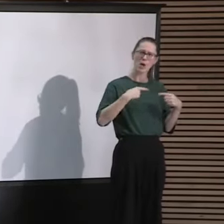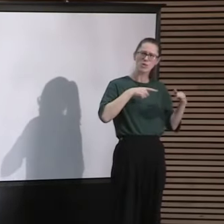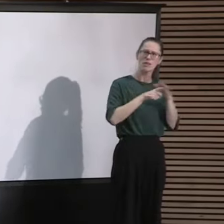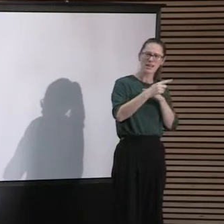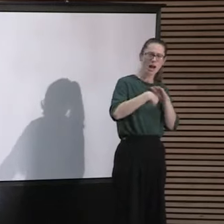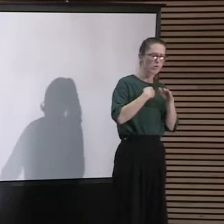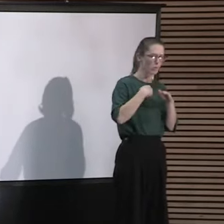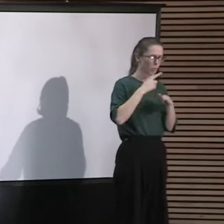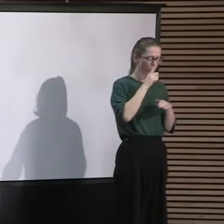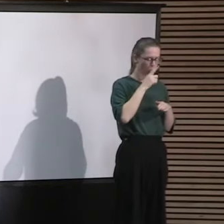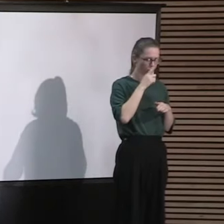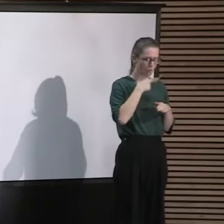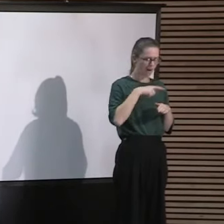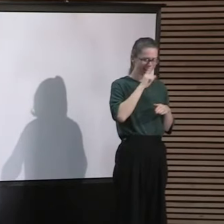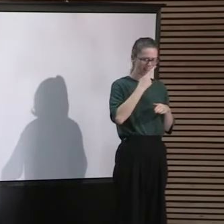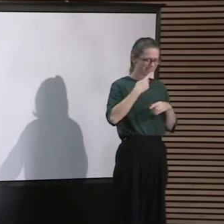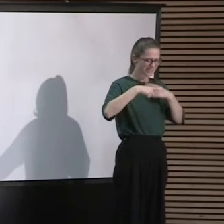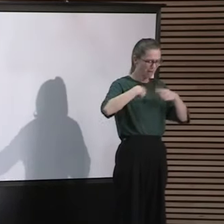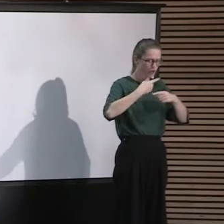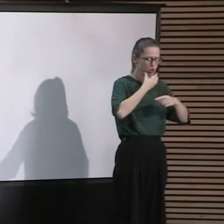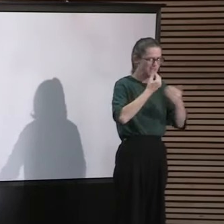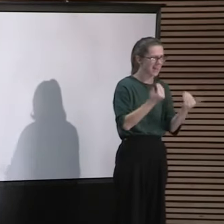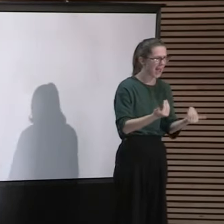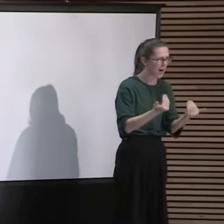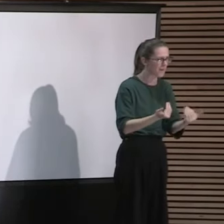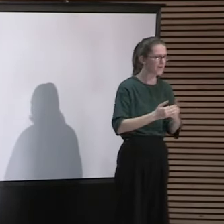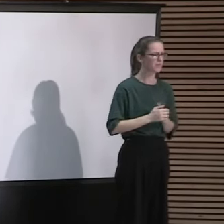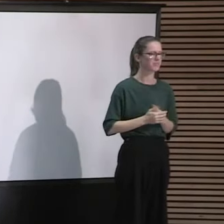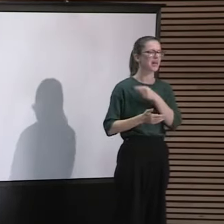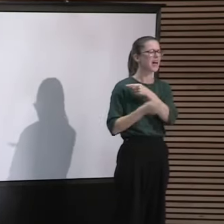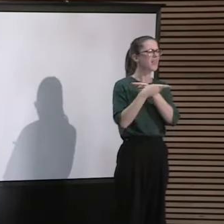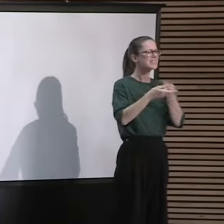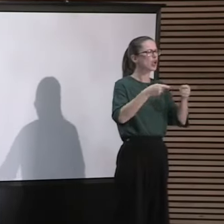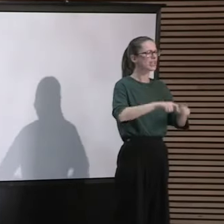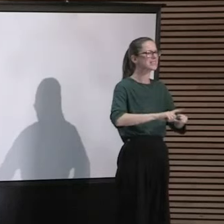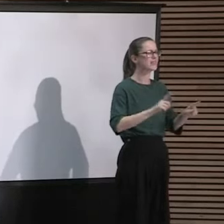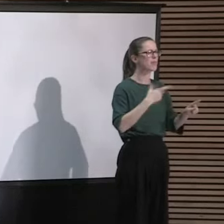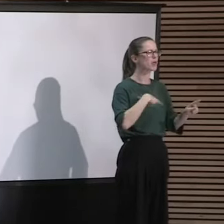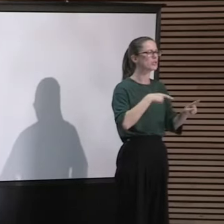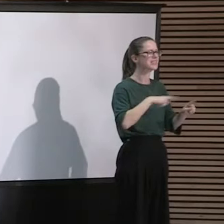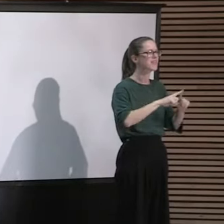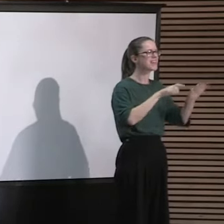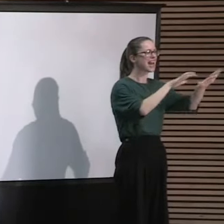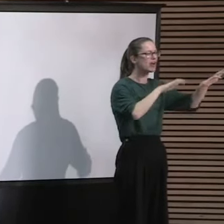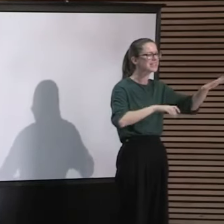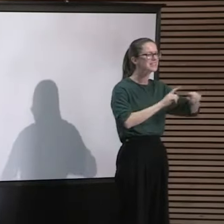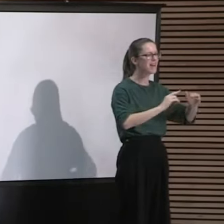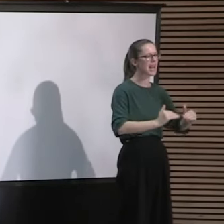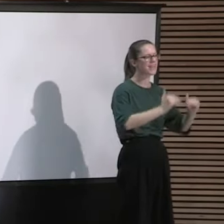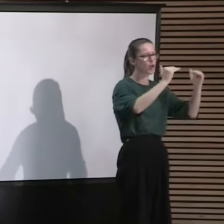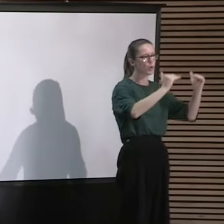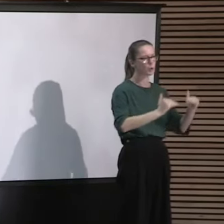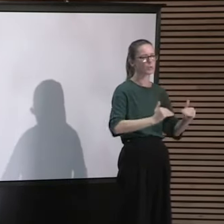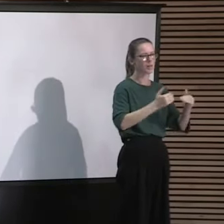those carried over and use those? Obviously, it's a different situation in this lockdown in the sense that different geographical areas of the country are